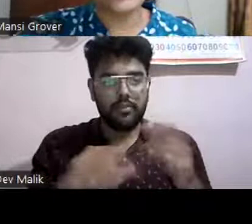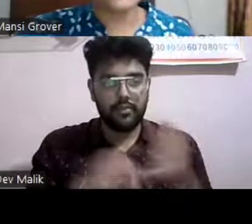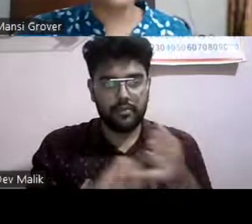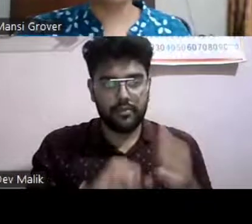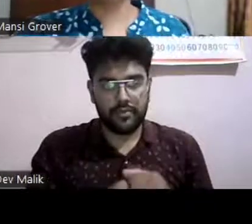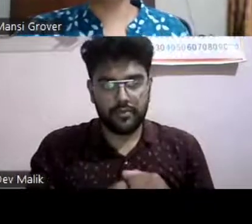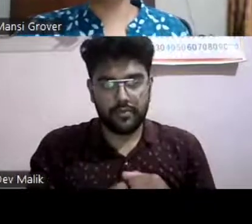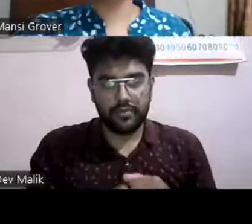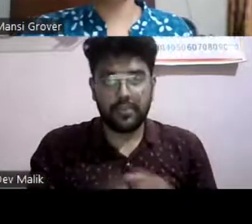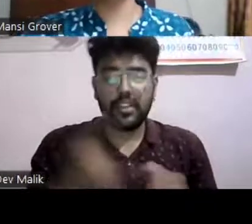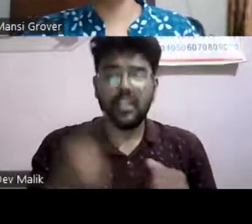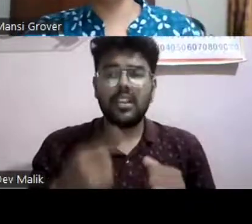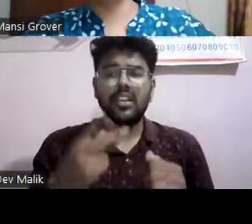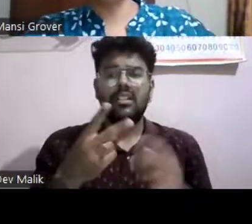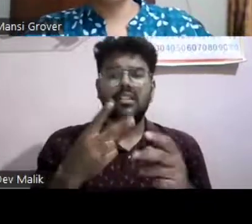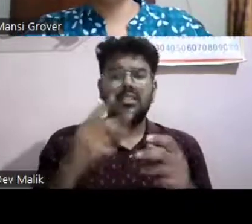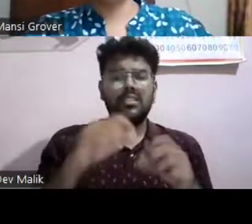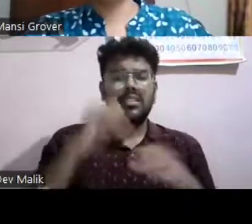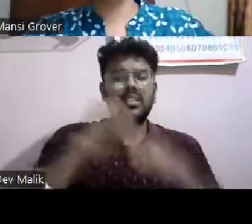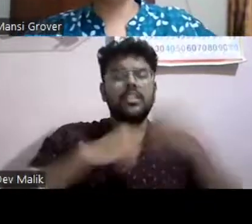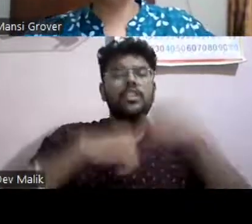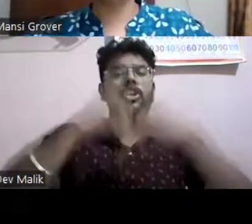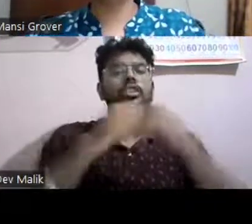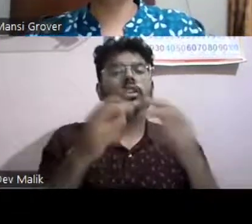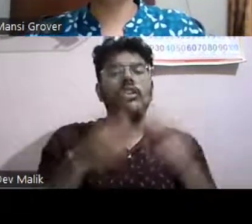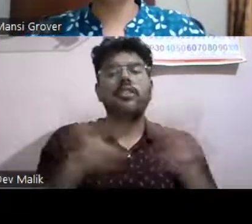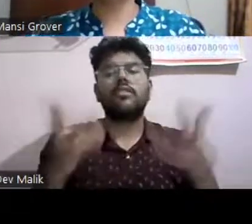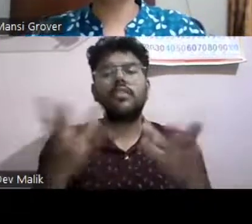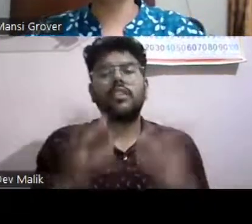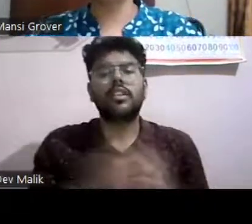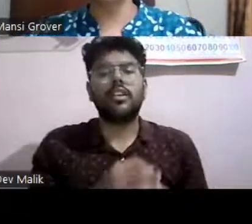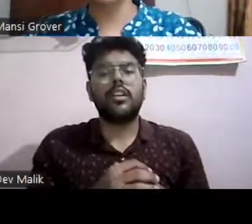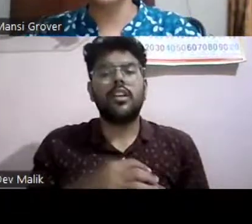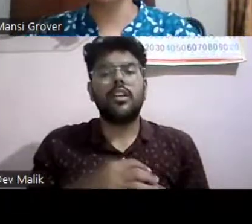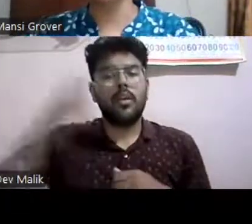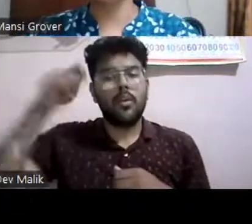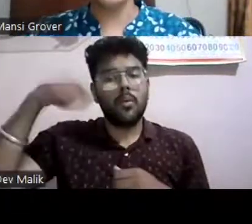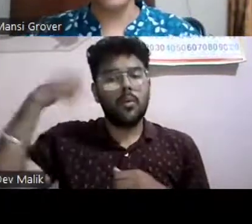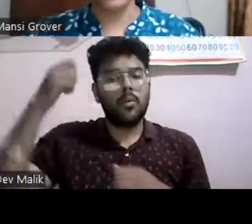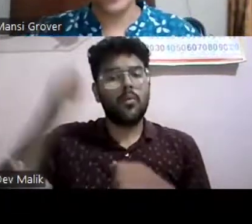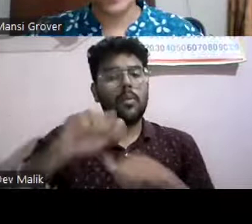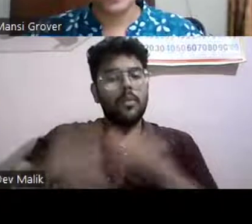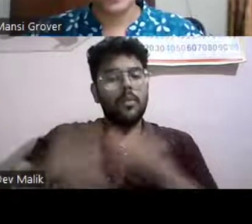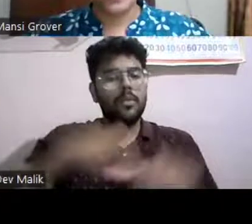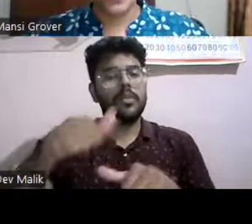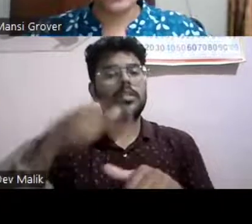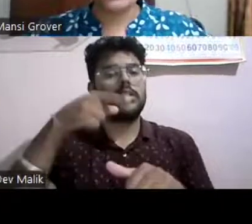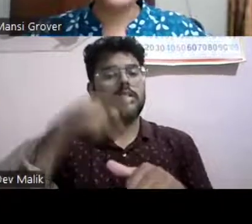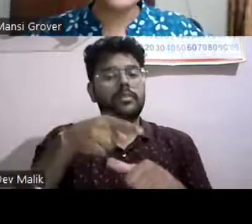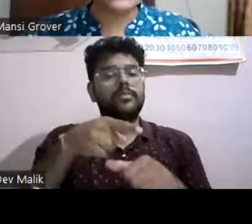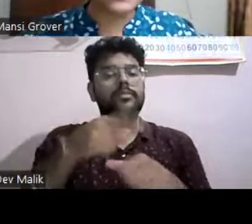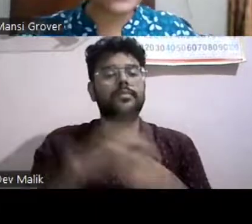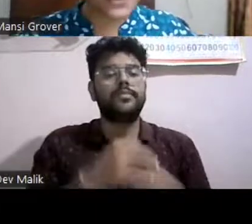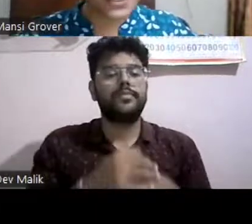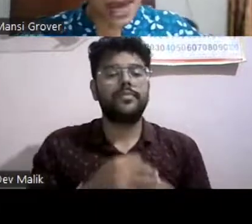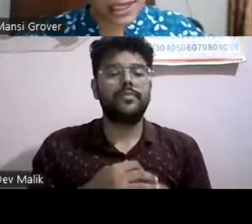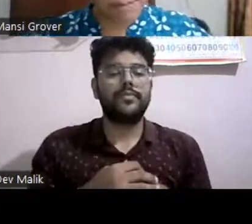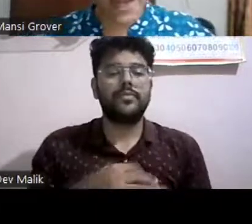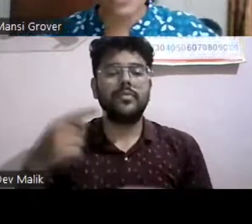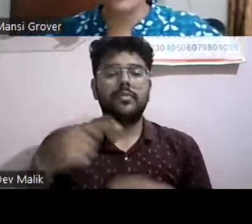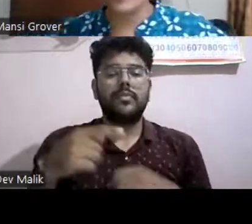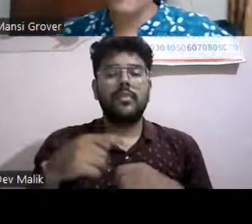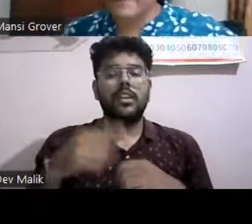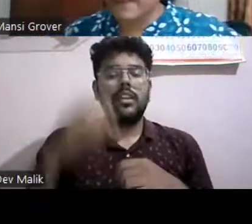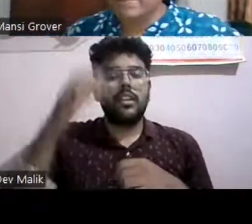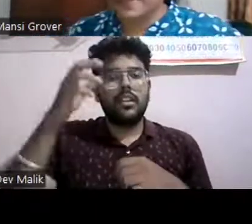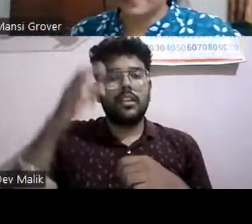Now, what are the different structures that govern the process of creating a film? What are these different